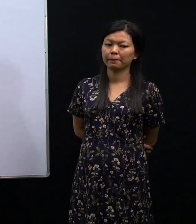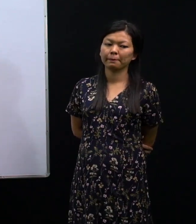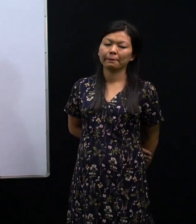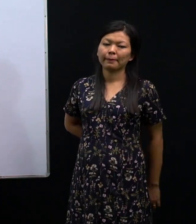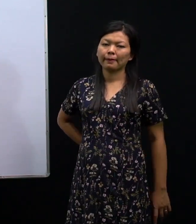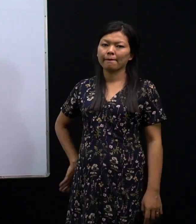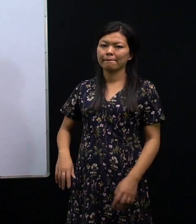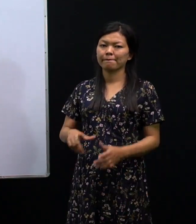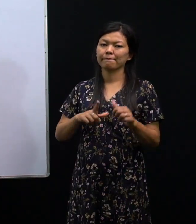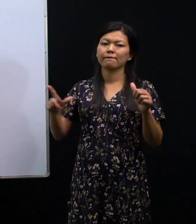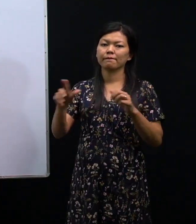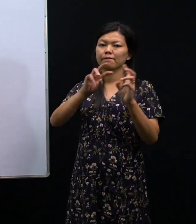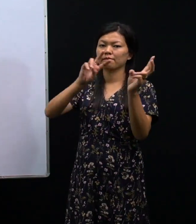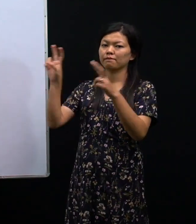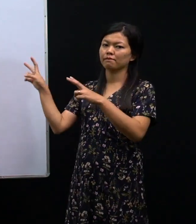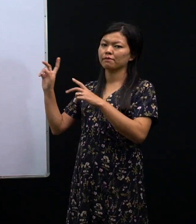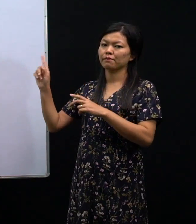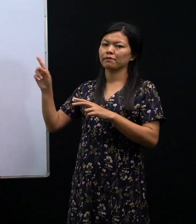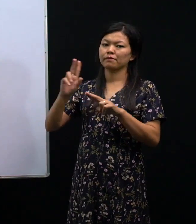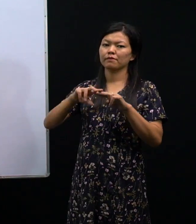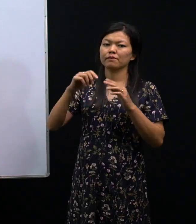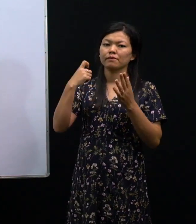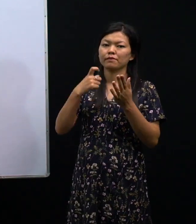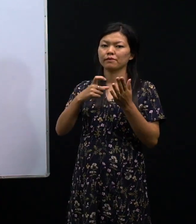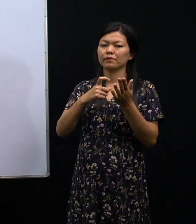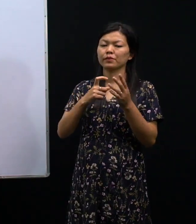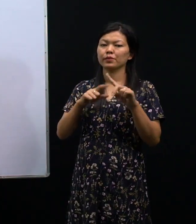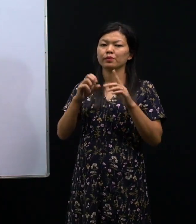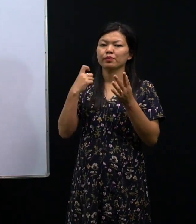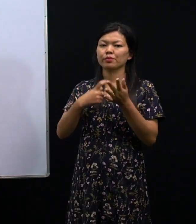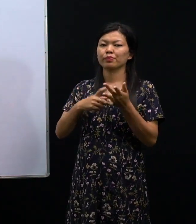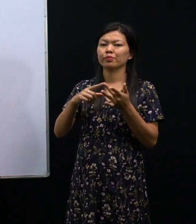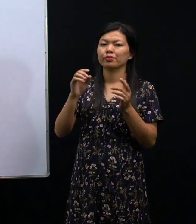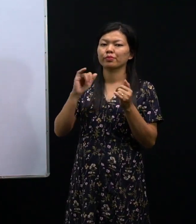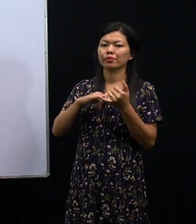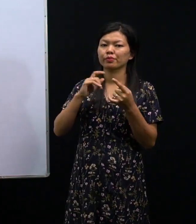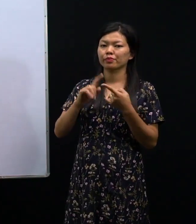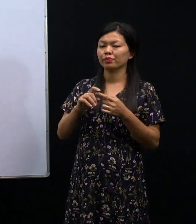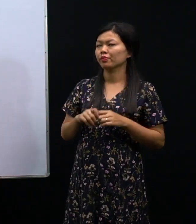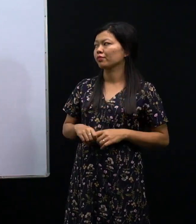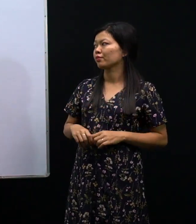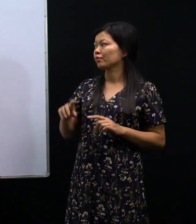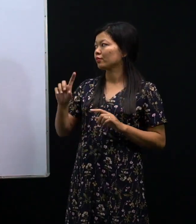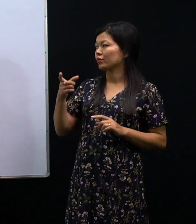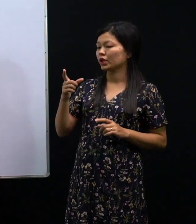Okay. All of you look at this question. This is factorize. Question is factorize. So what I told you, first you have to make this one